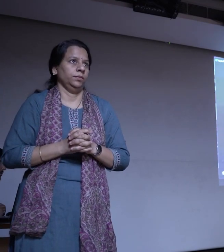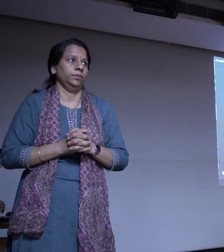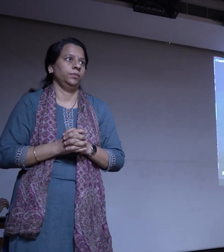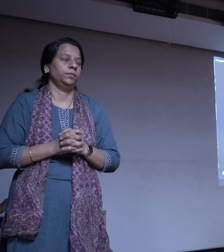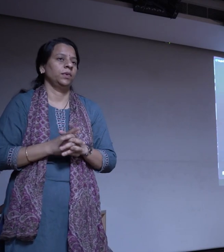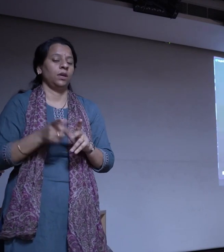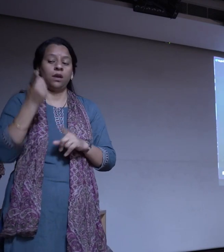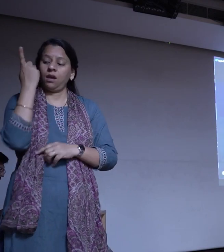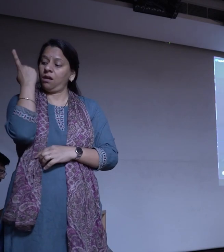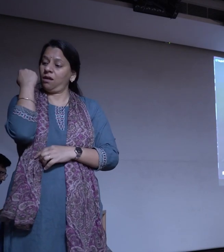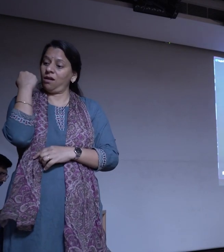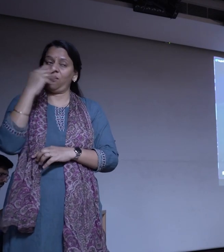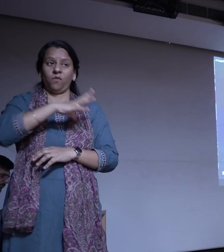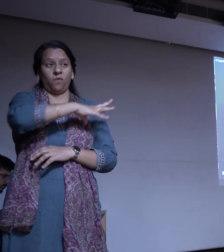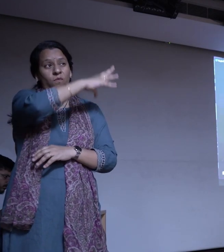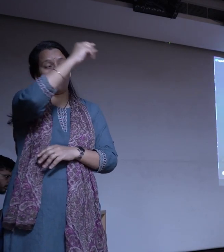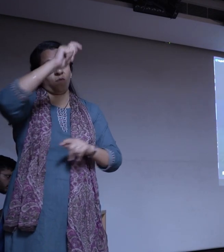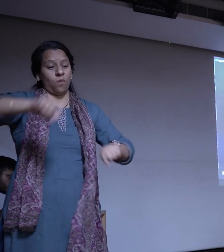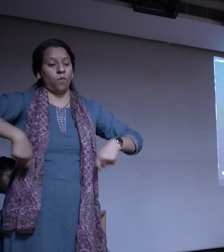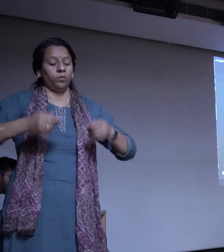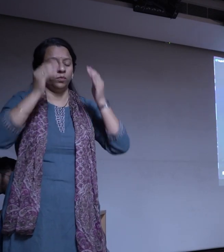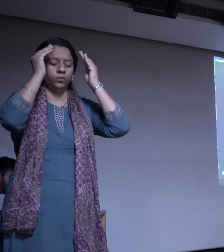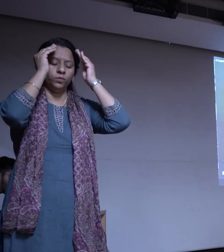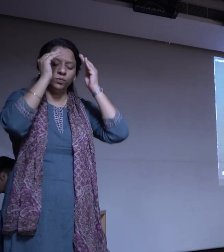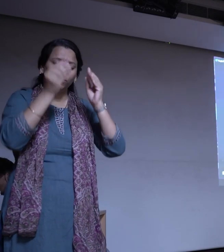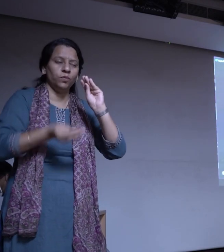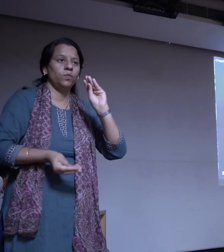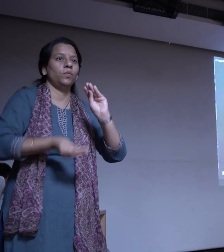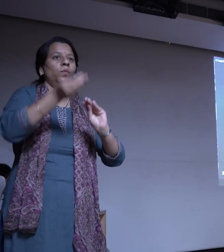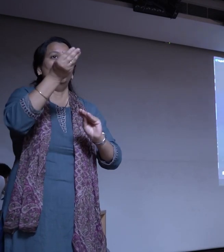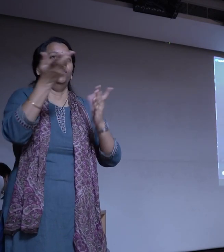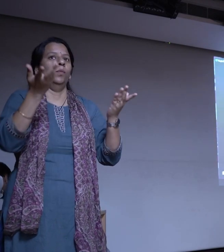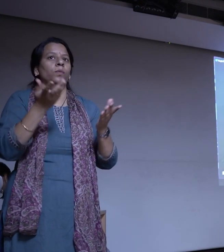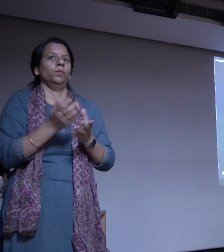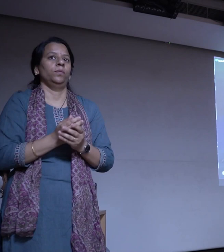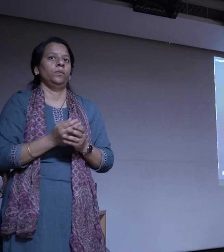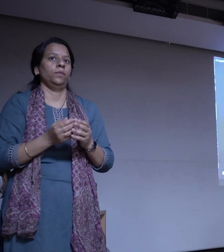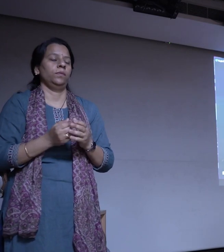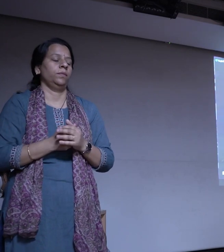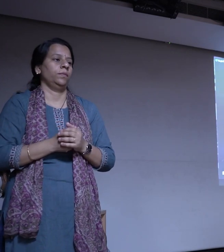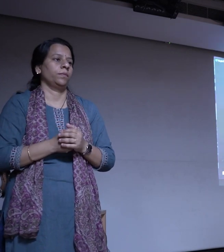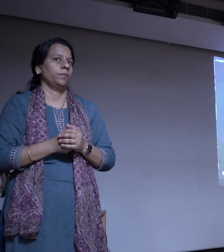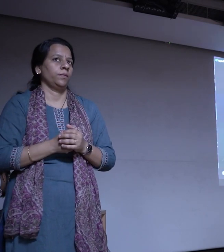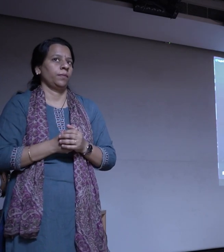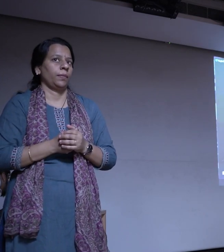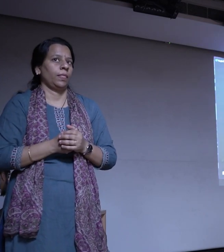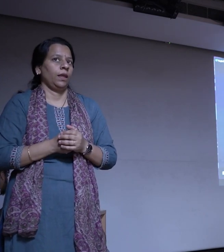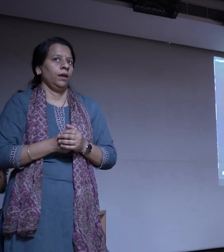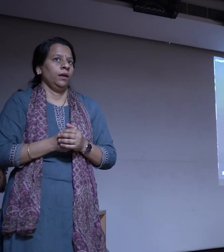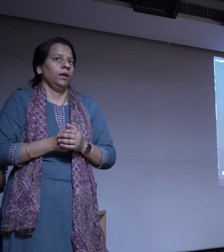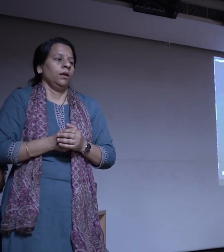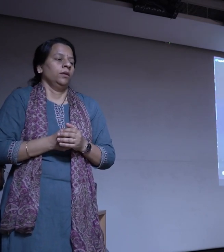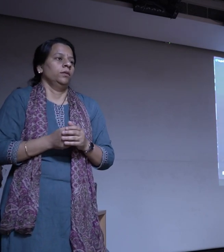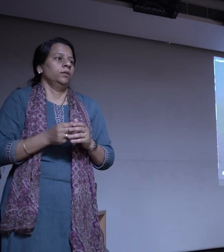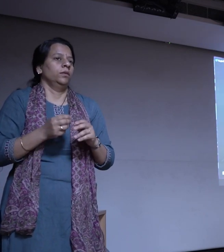category loc M Focus was more on startups